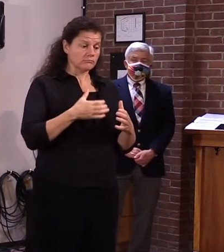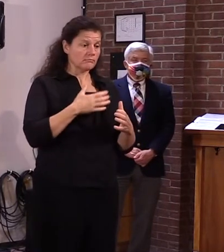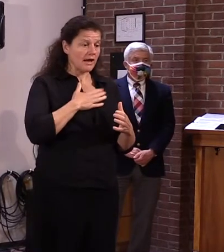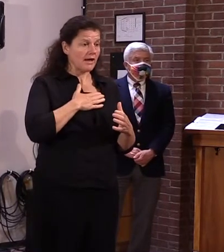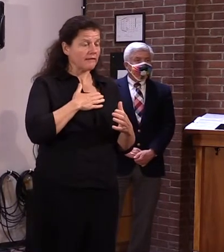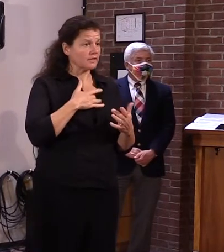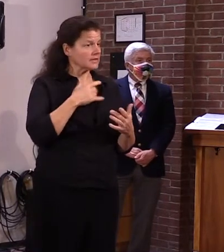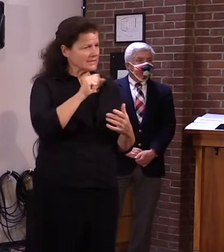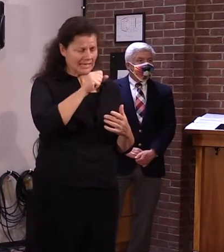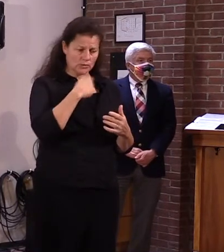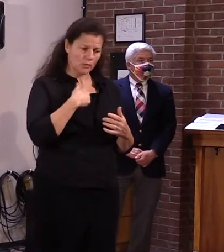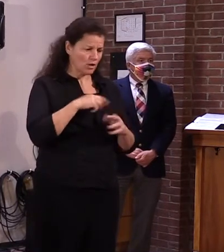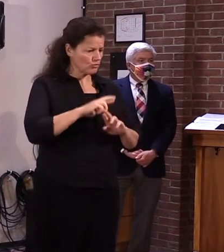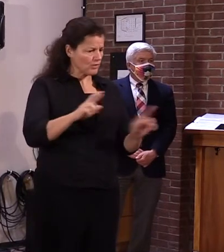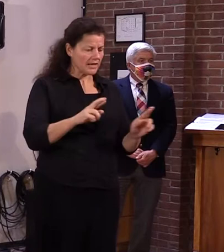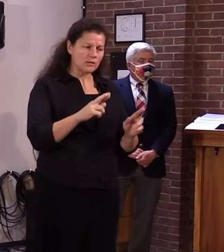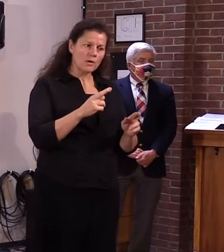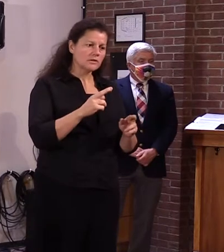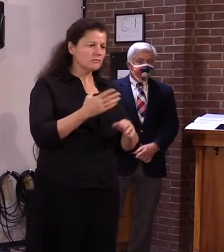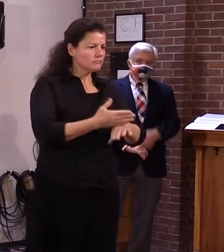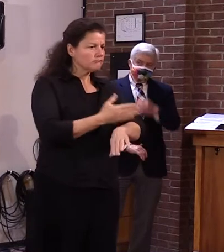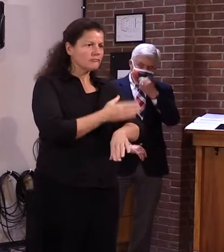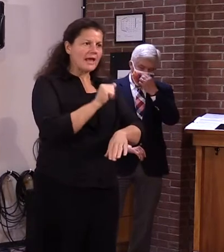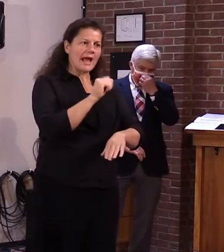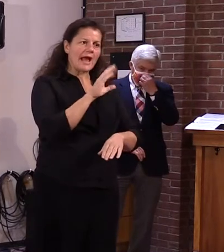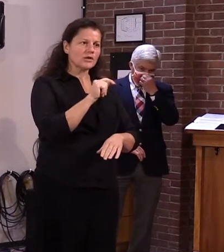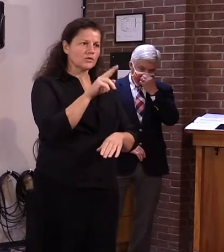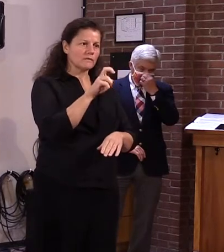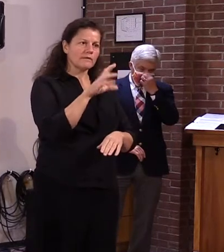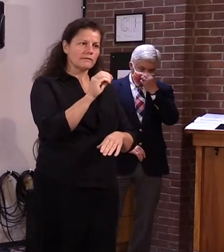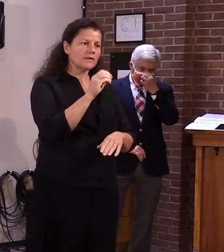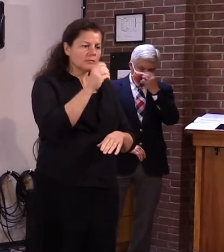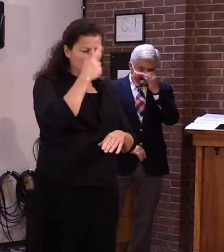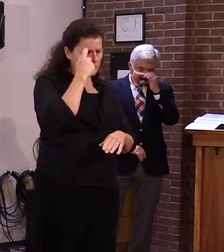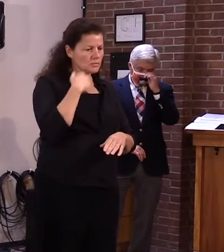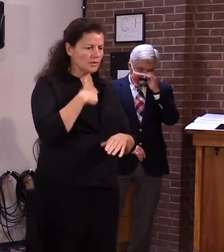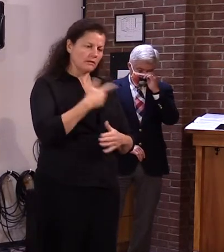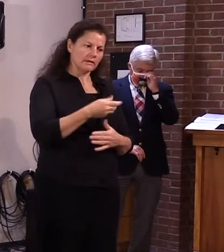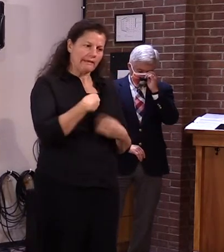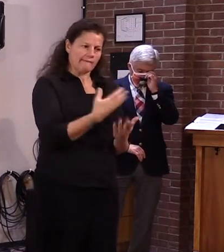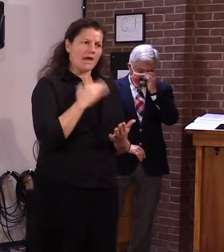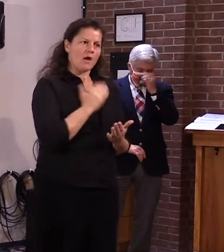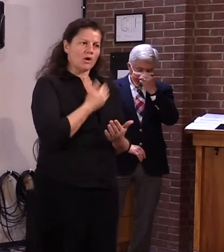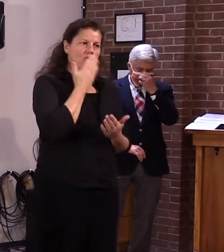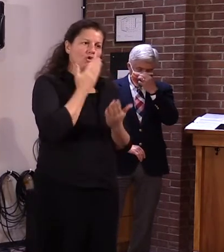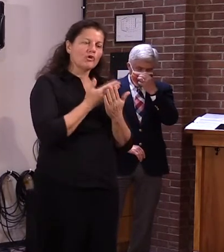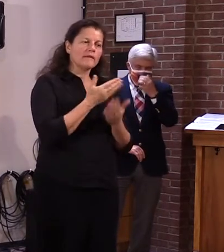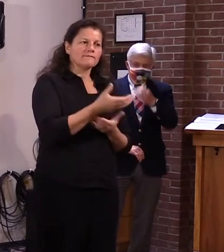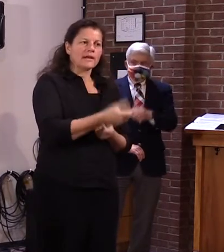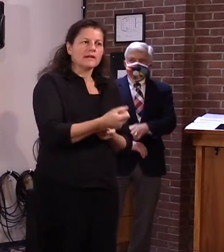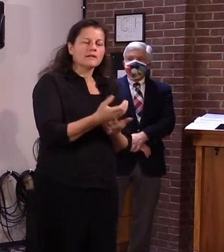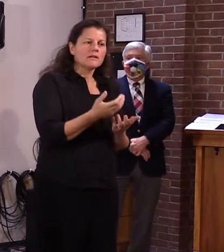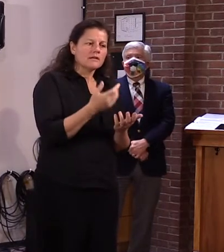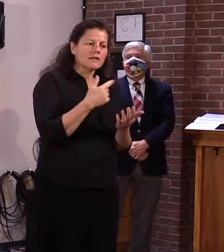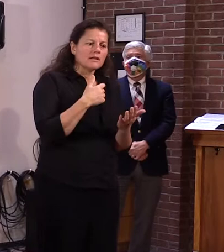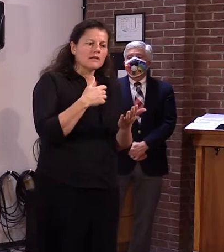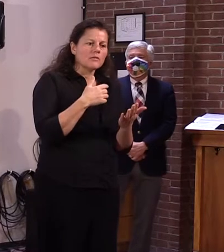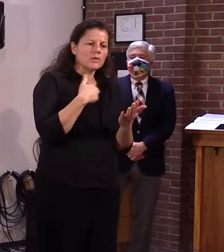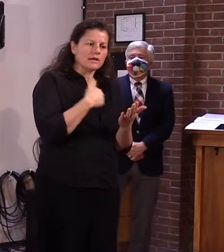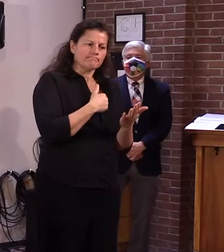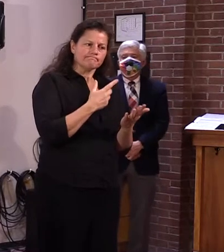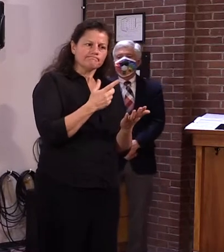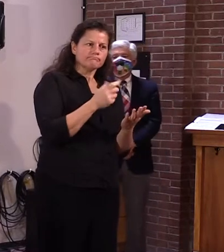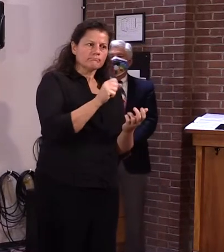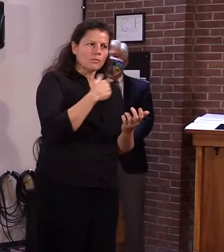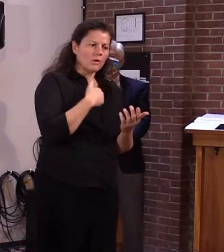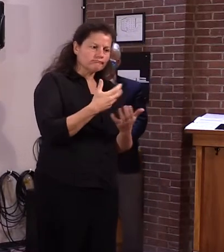be at the table trying to move forward in a good faith effort for Act 250 improvements, modernization. and